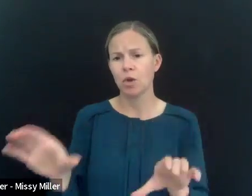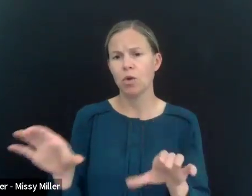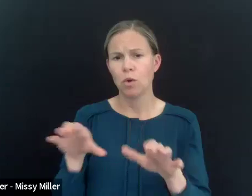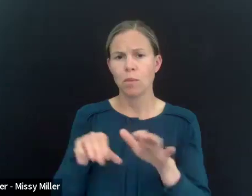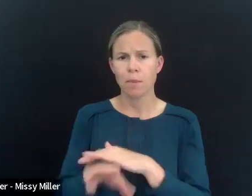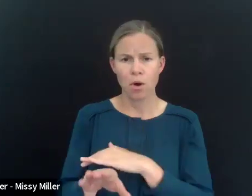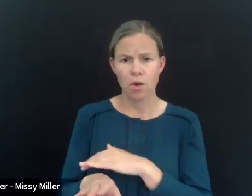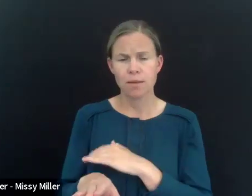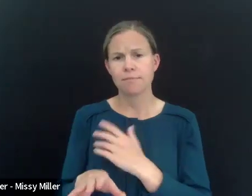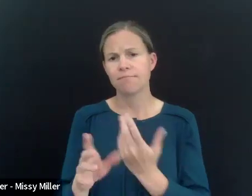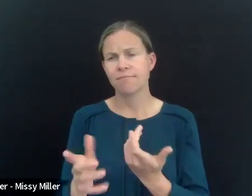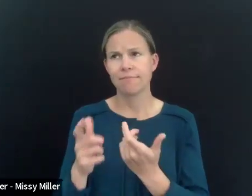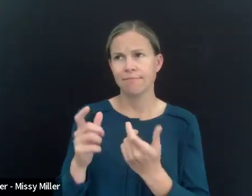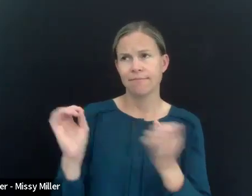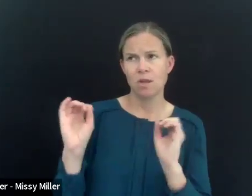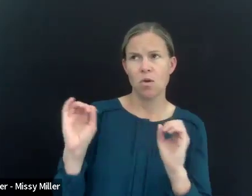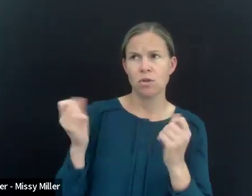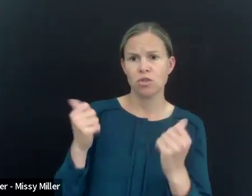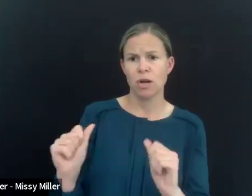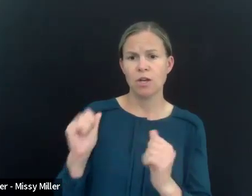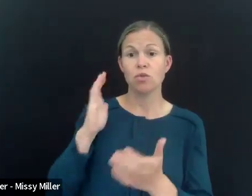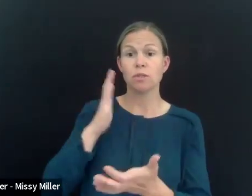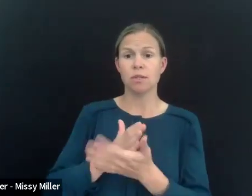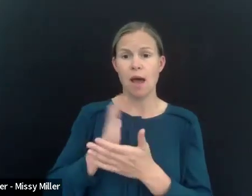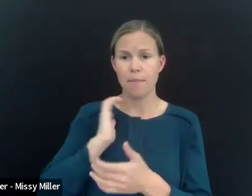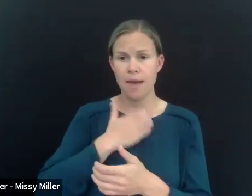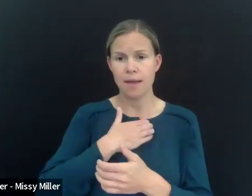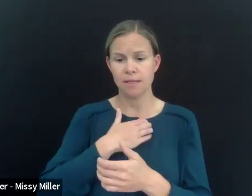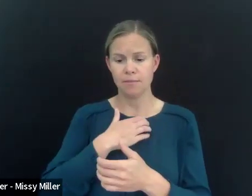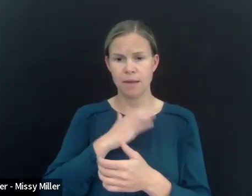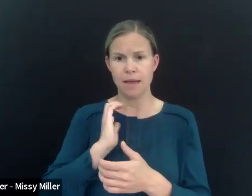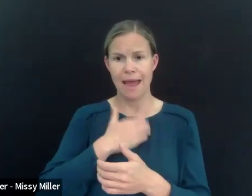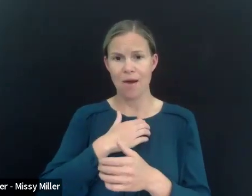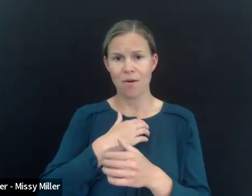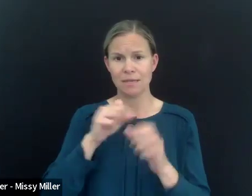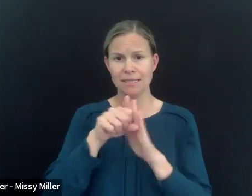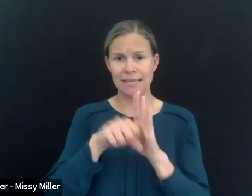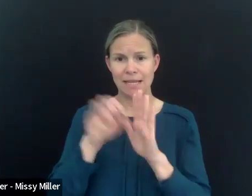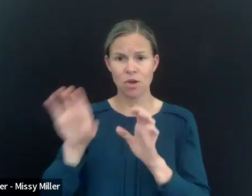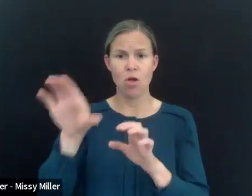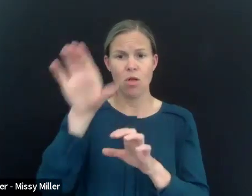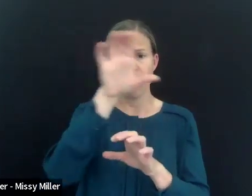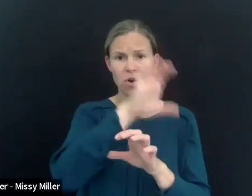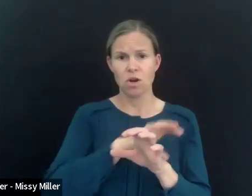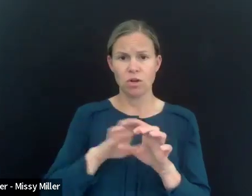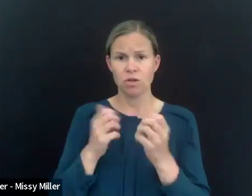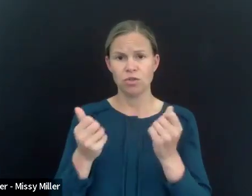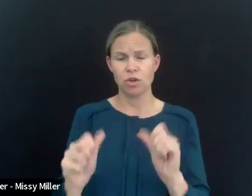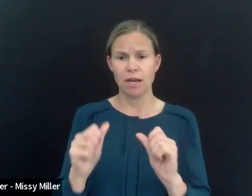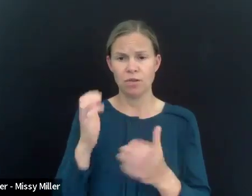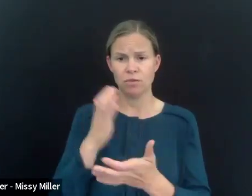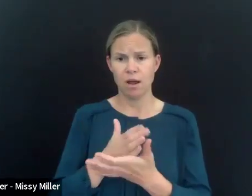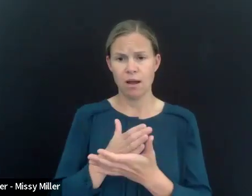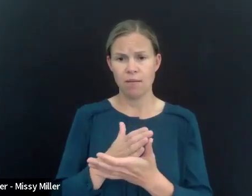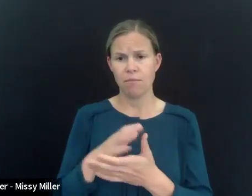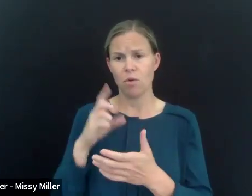trying to necessarily stop us. But we're surrounded by states that do. Louisiana, Tennessee, and Alabama all, recognize CPMs